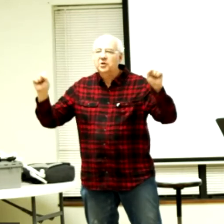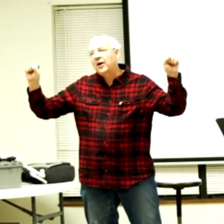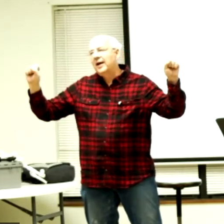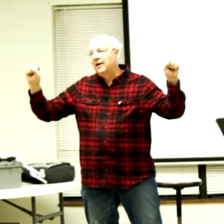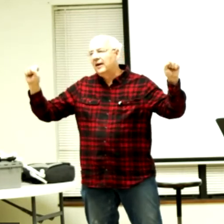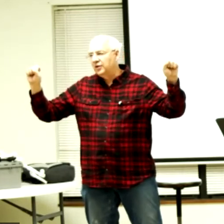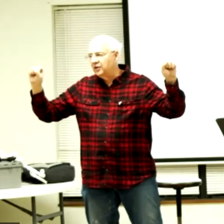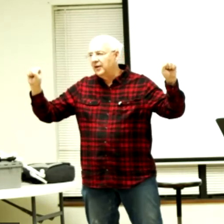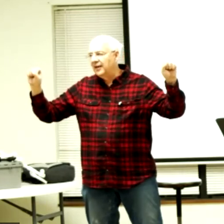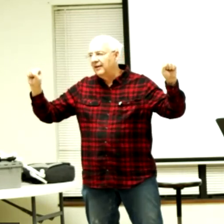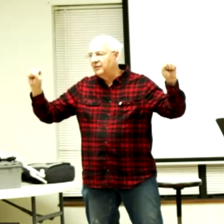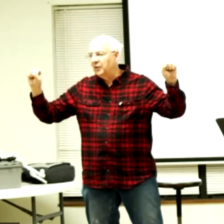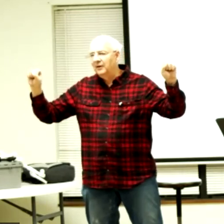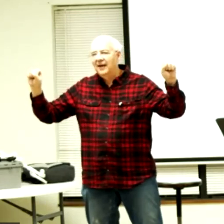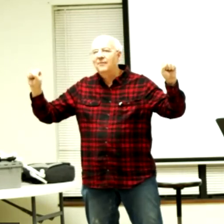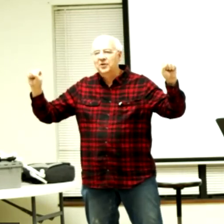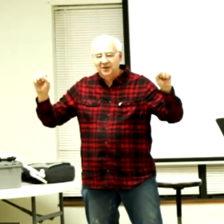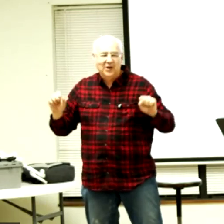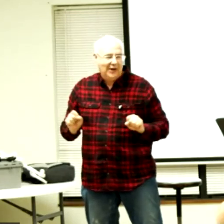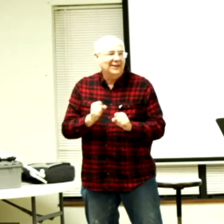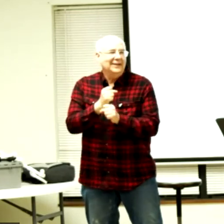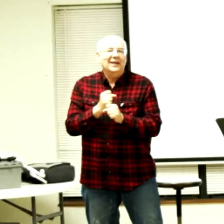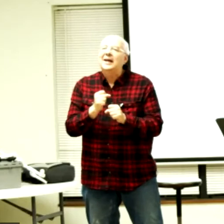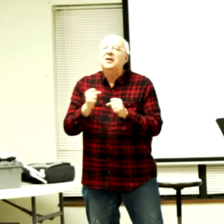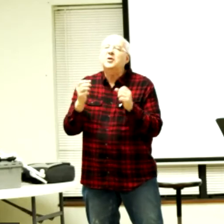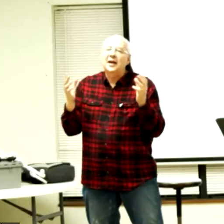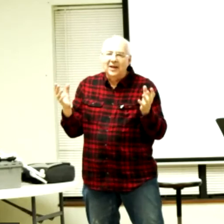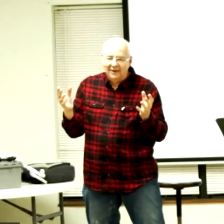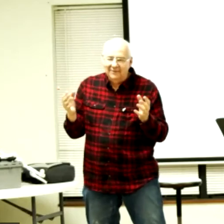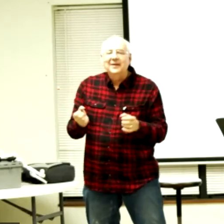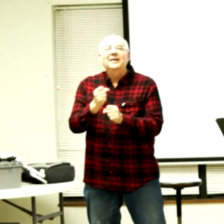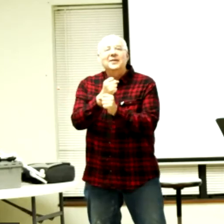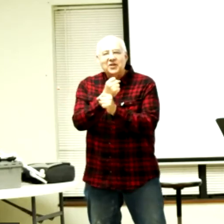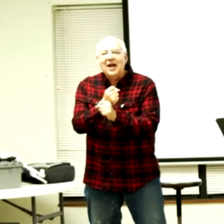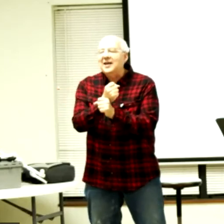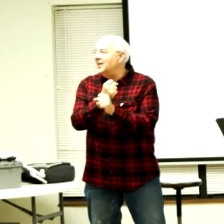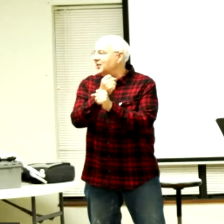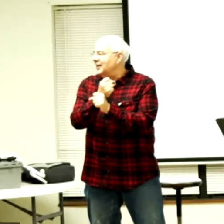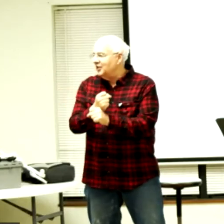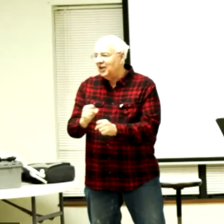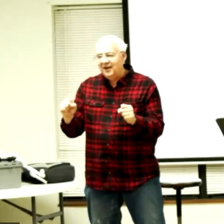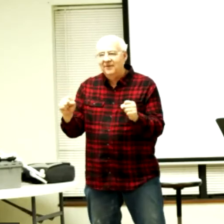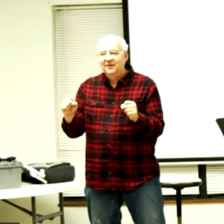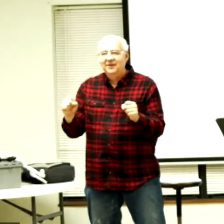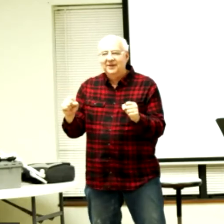start out here. I was just doing that for emphasis. Sorry. I do that a lot. The sign is save.